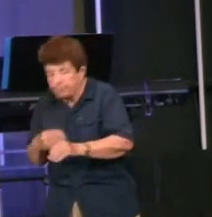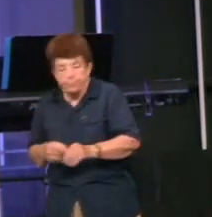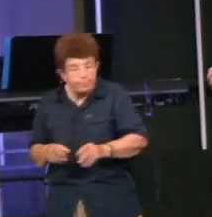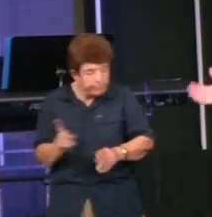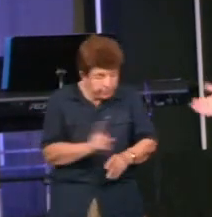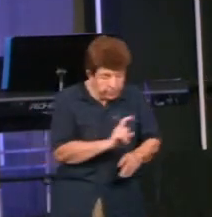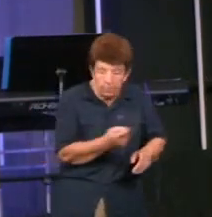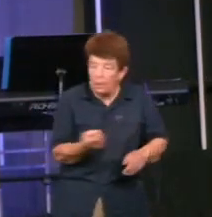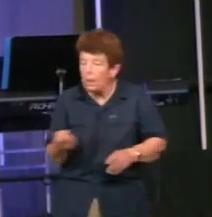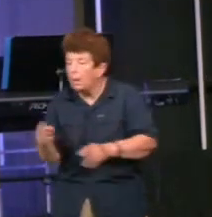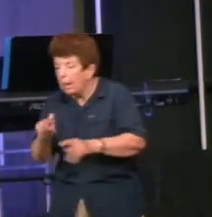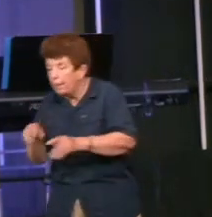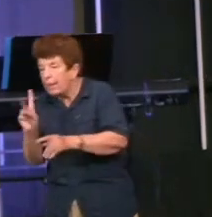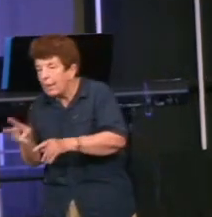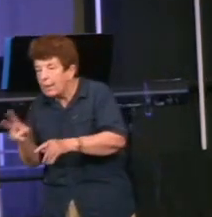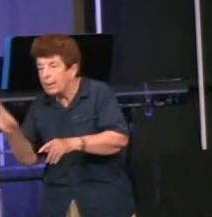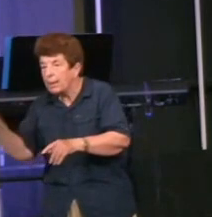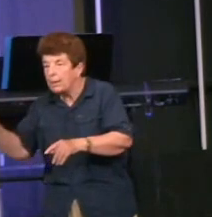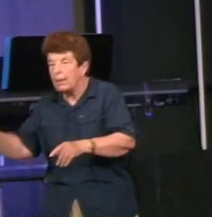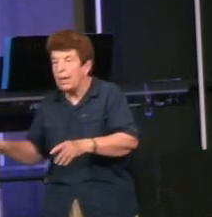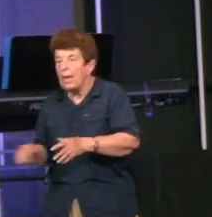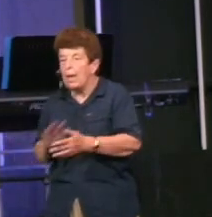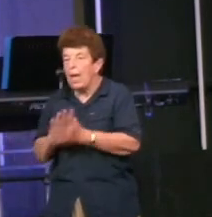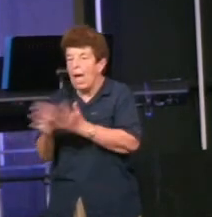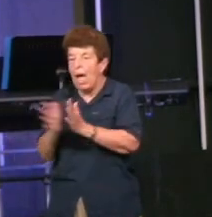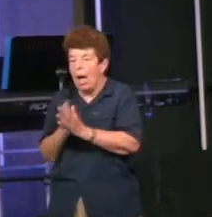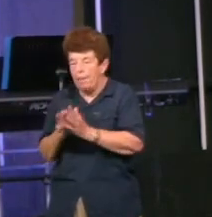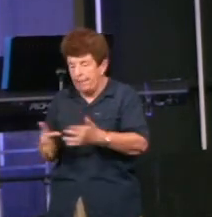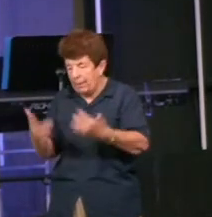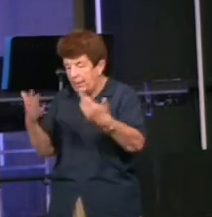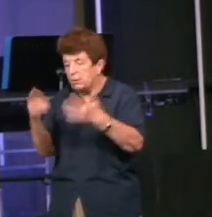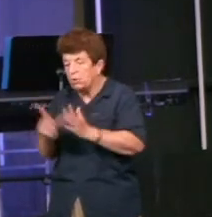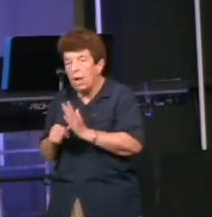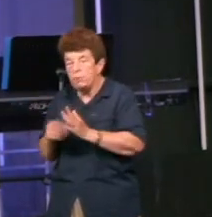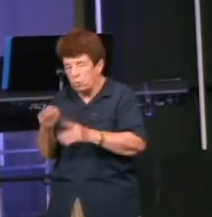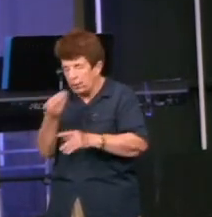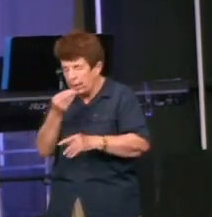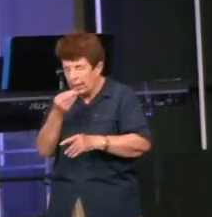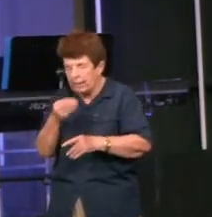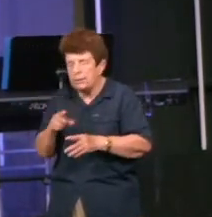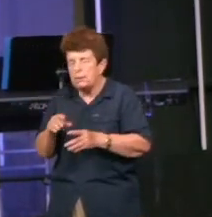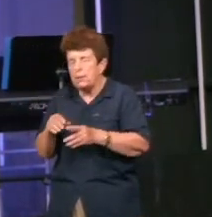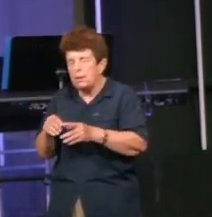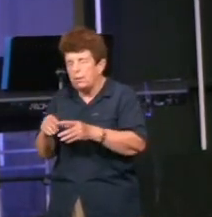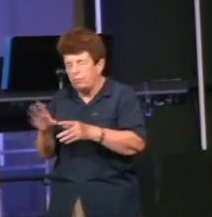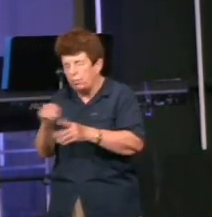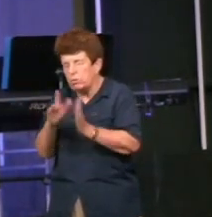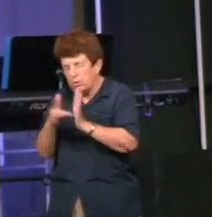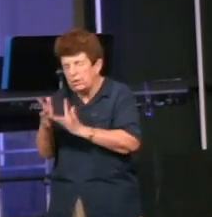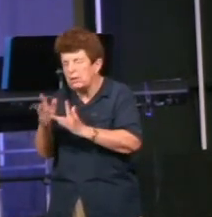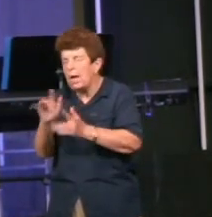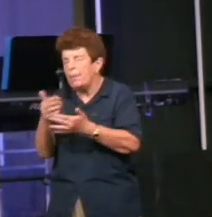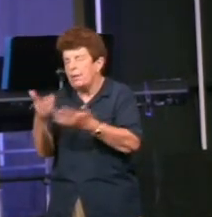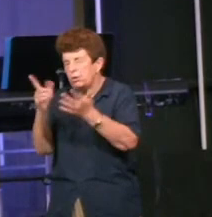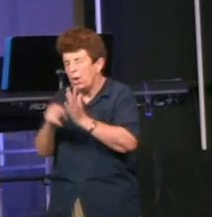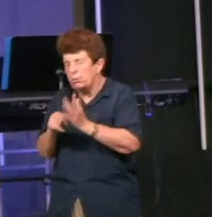do we spend time with him? How often do we read the Bible? How often do we pray?